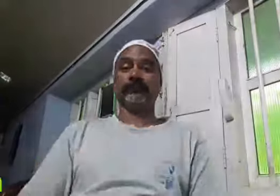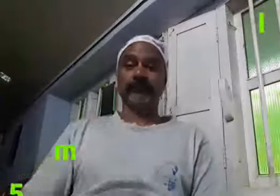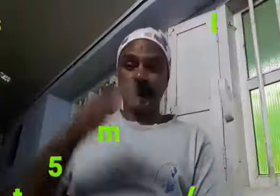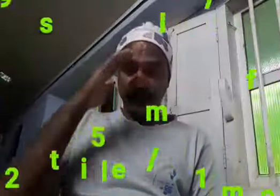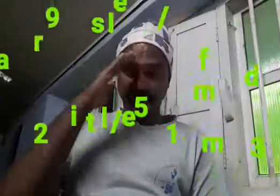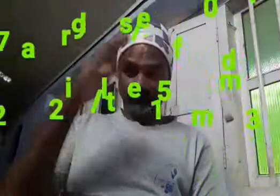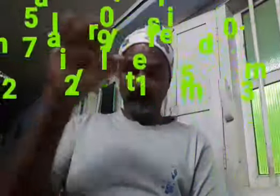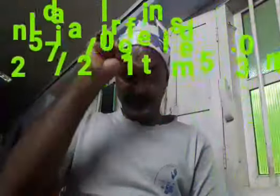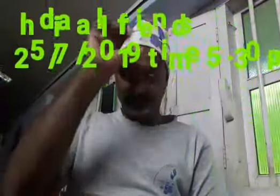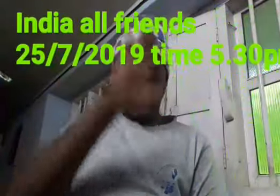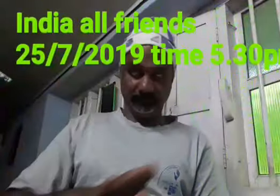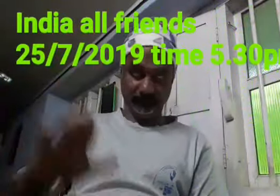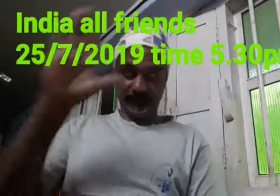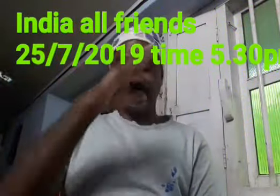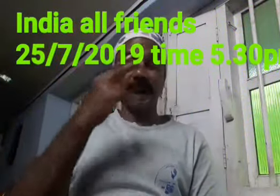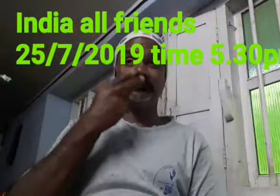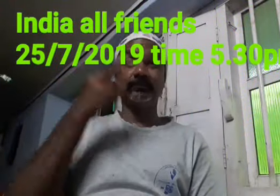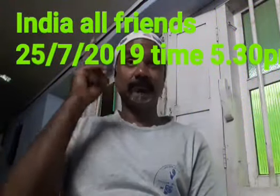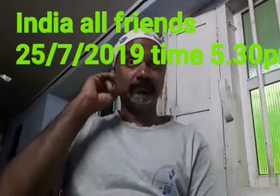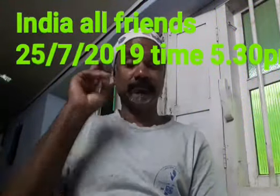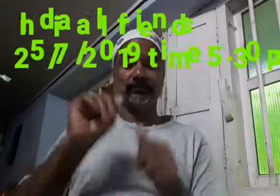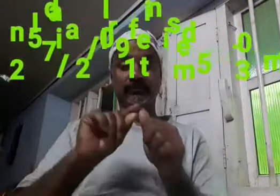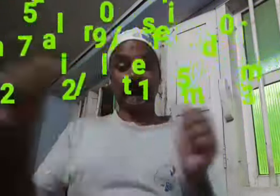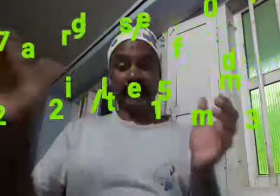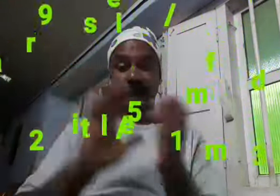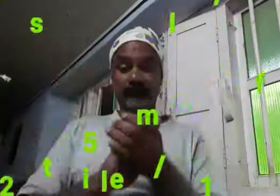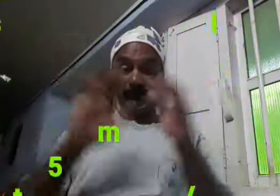I started flying by Oh,